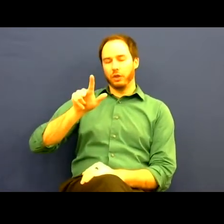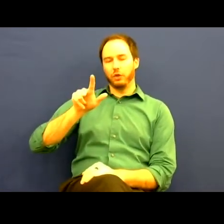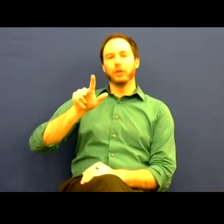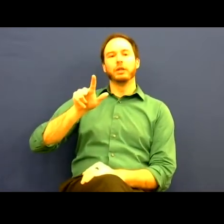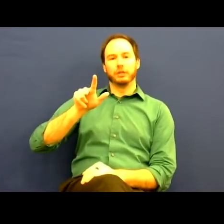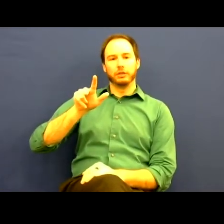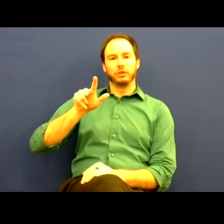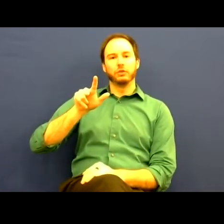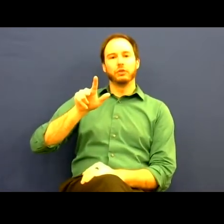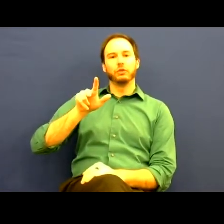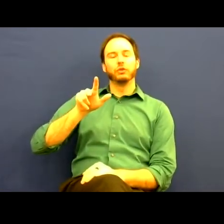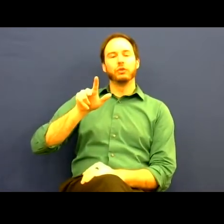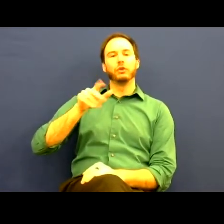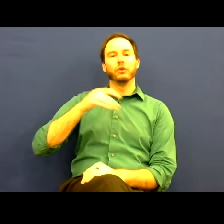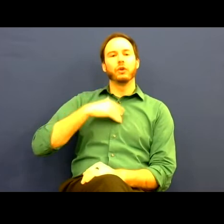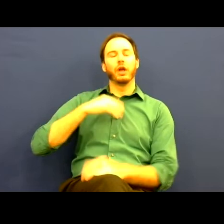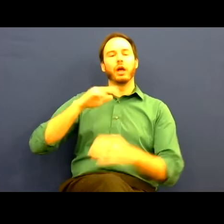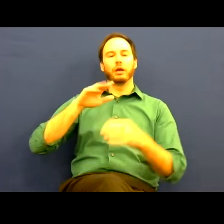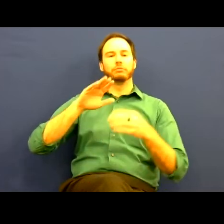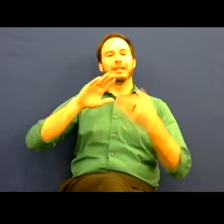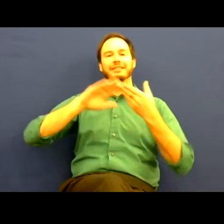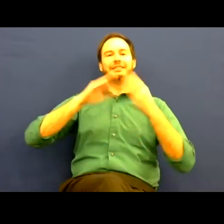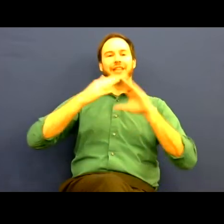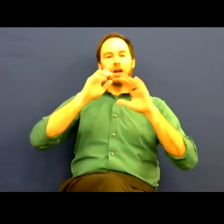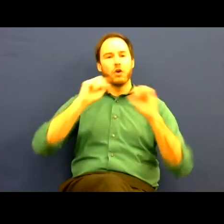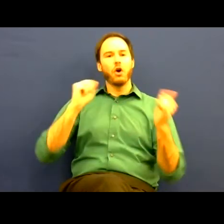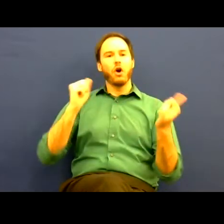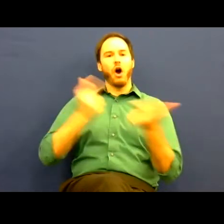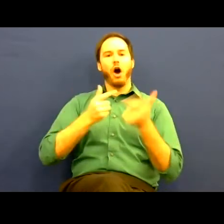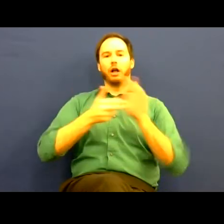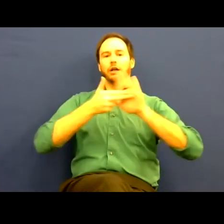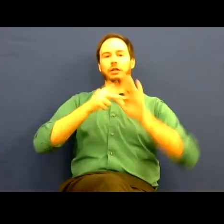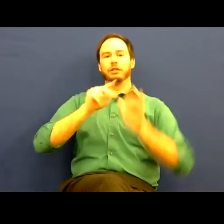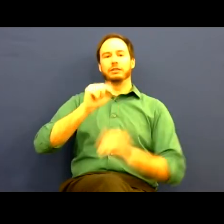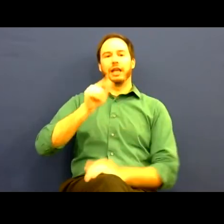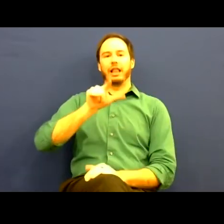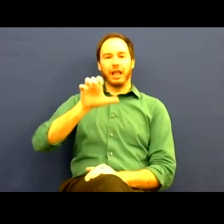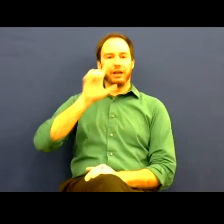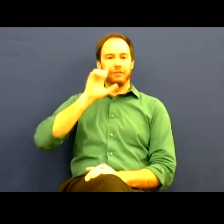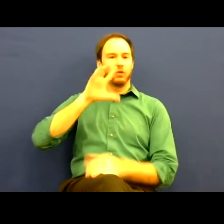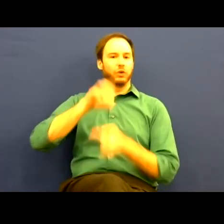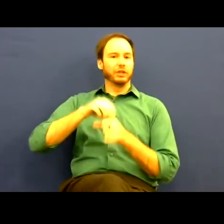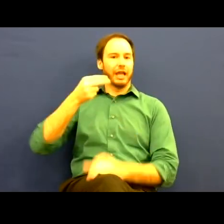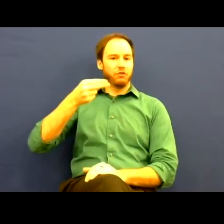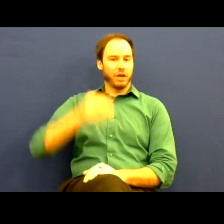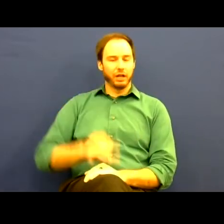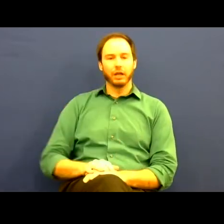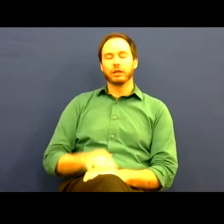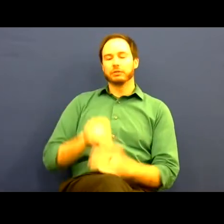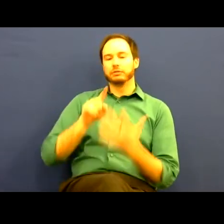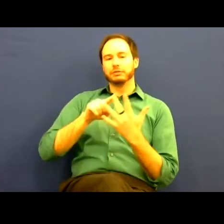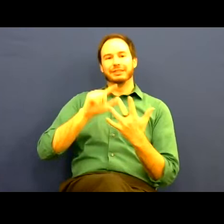4-89/2023 to use a town for all as a tagline for the town of Henrietta. Second.